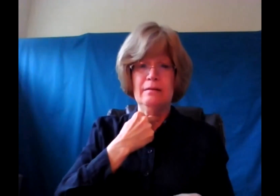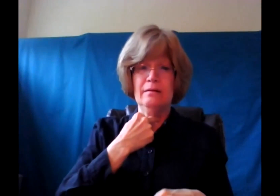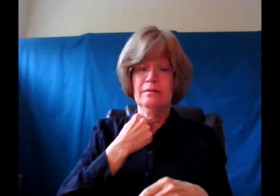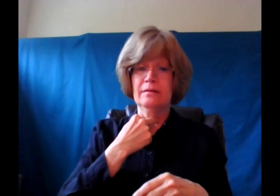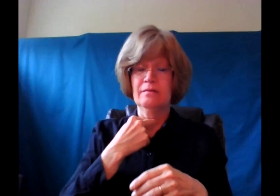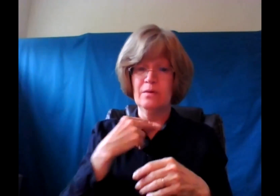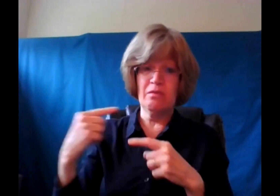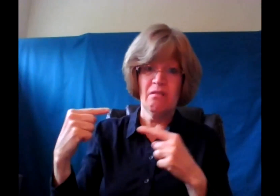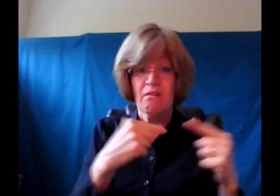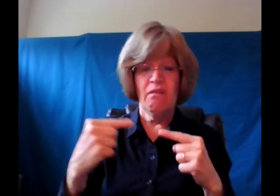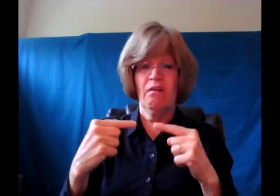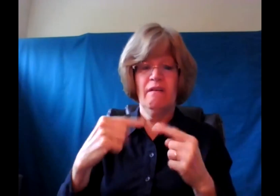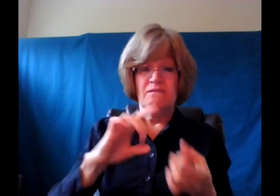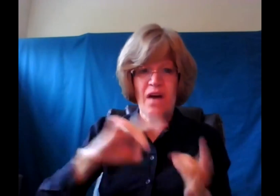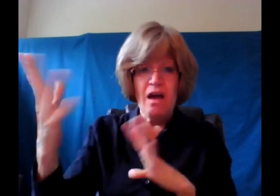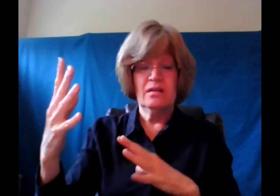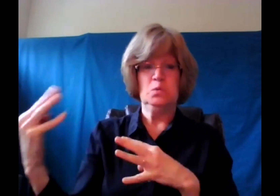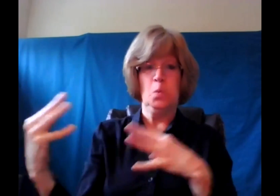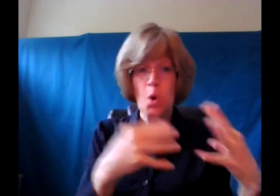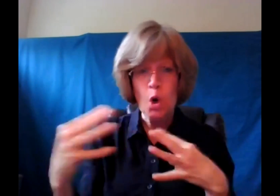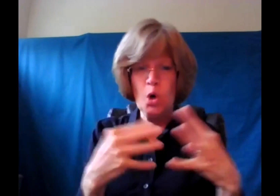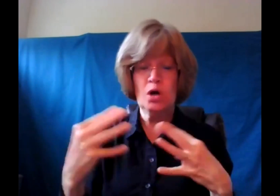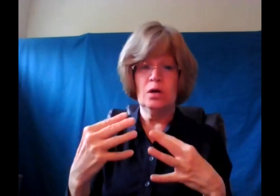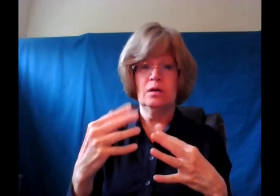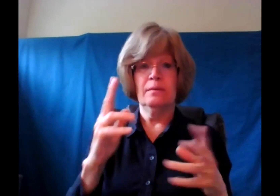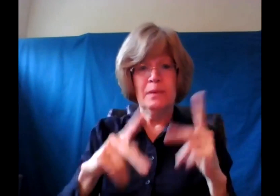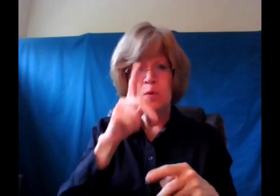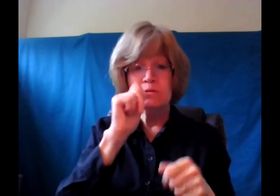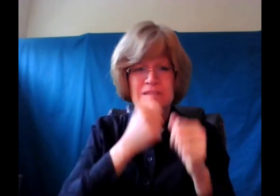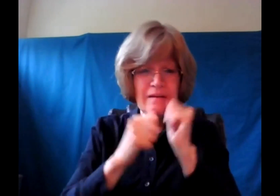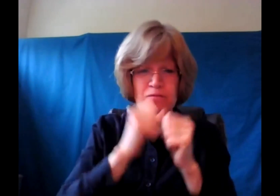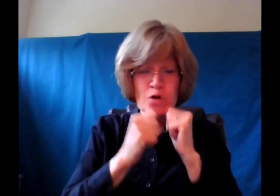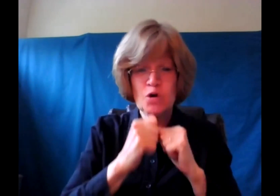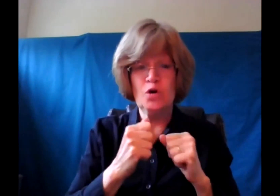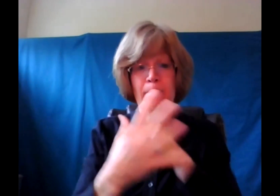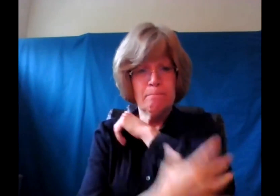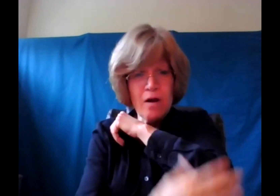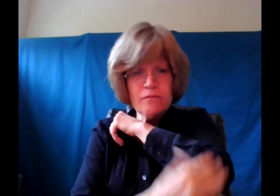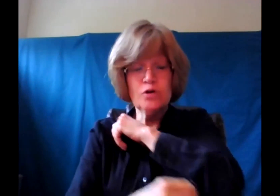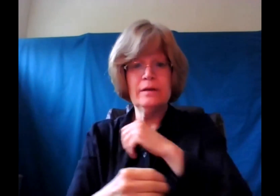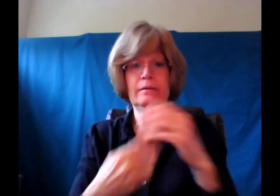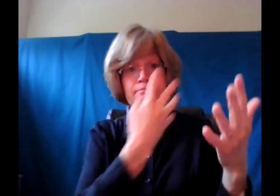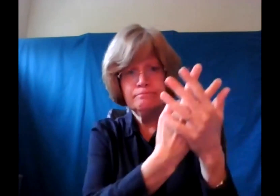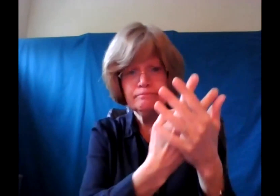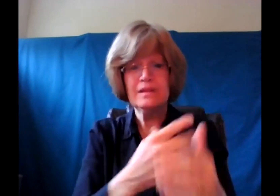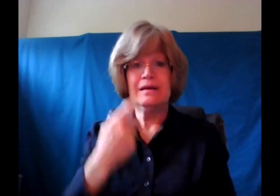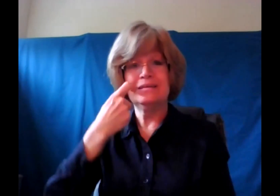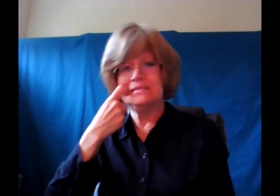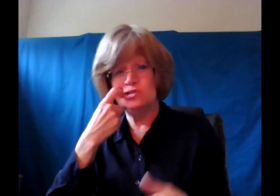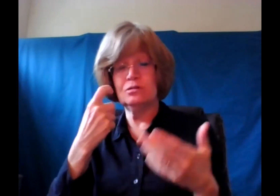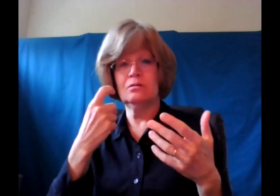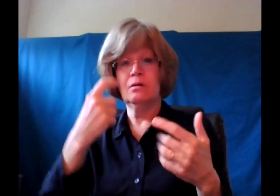of conflict, violence, and war, and for those who suffer the desolation of poverty, incarceration,